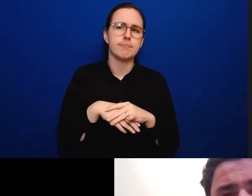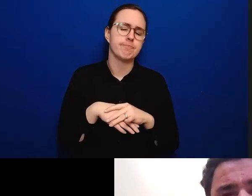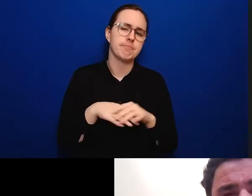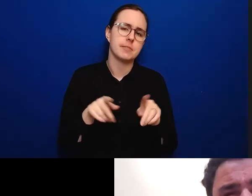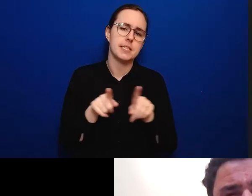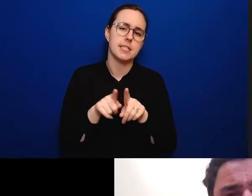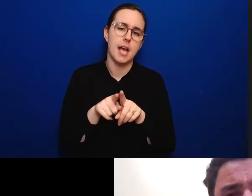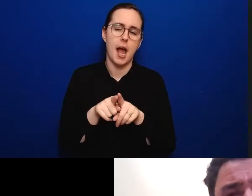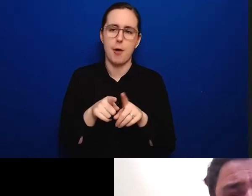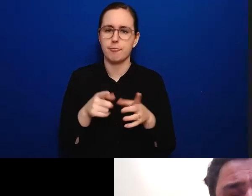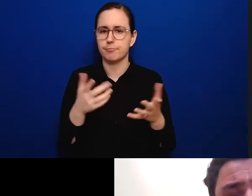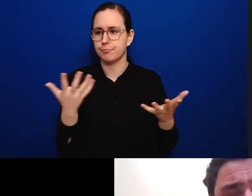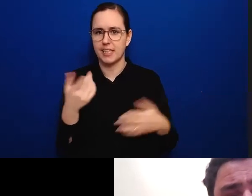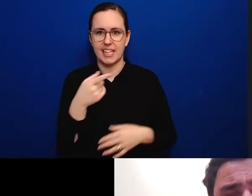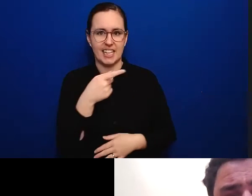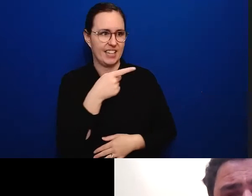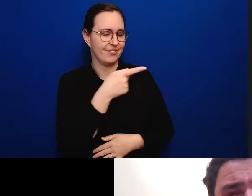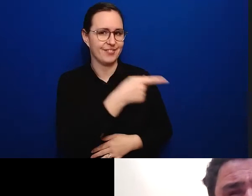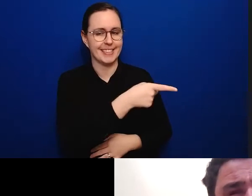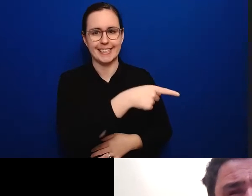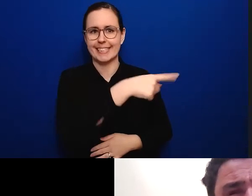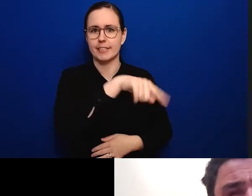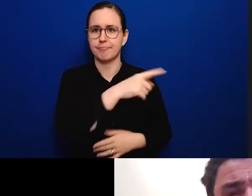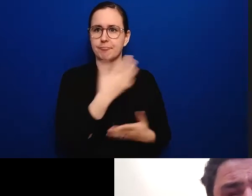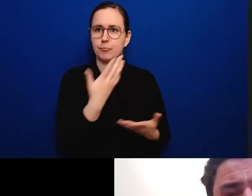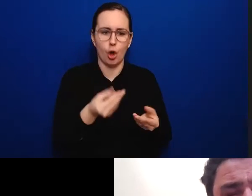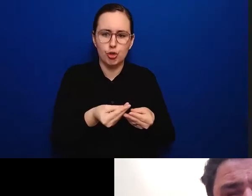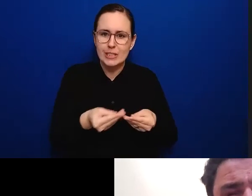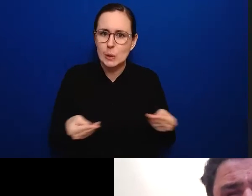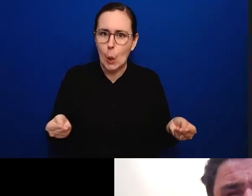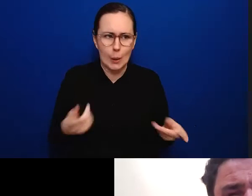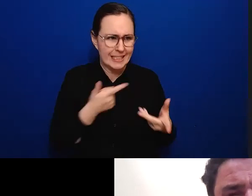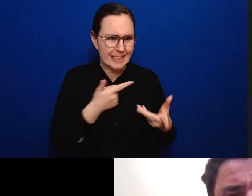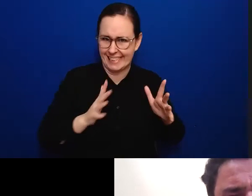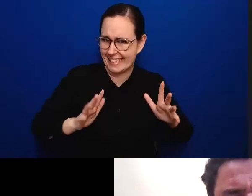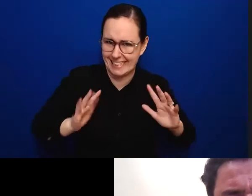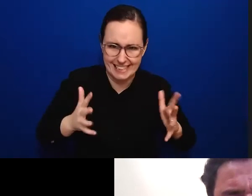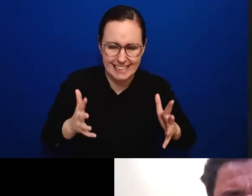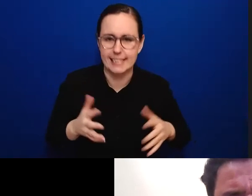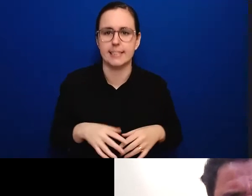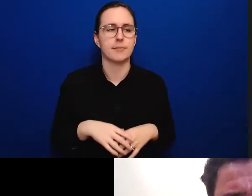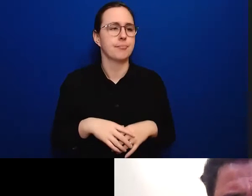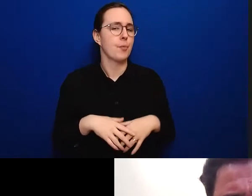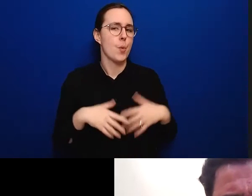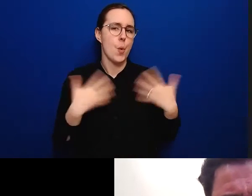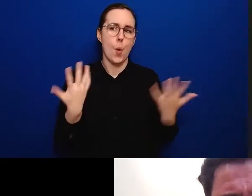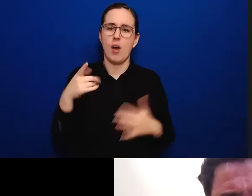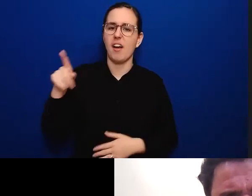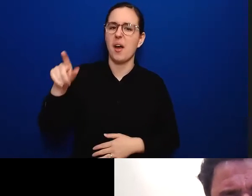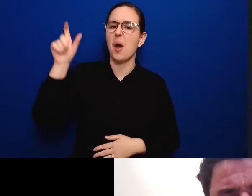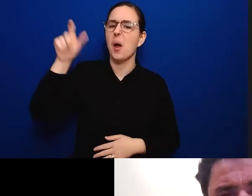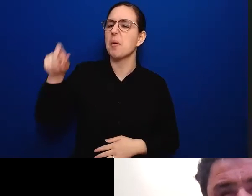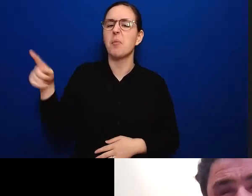to work, how to change the perspective from the incapacity to work to person is not a position to the work. True life cycle approach, level